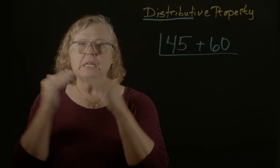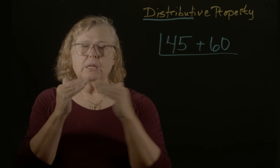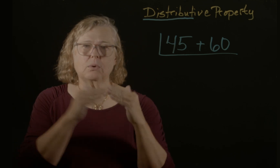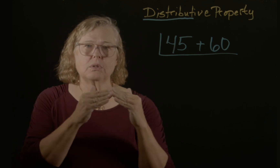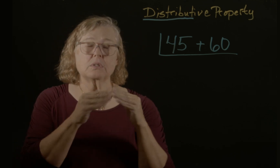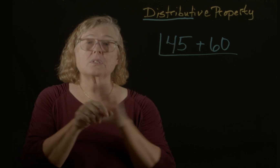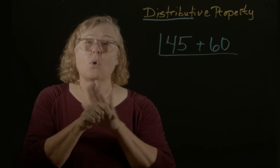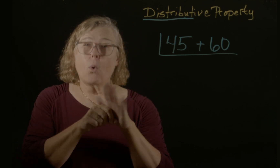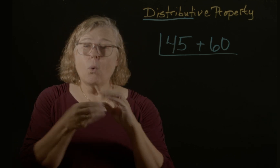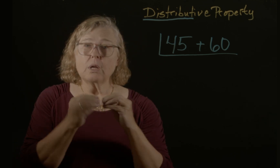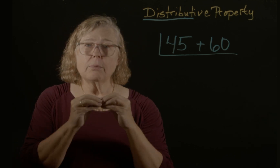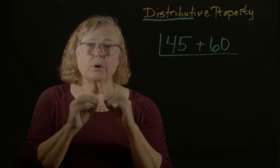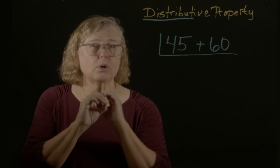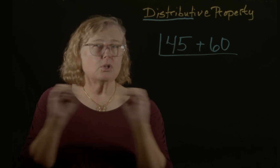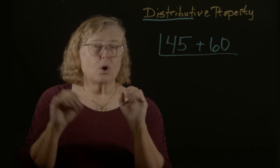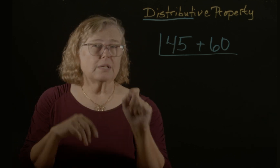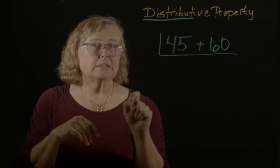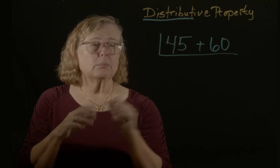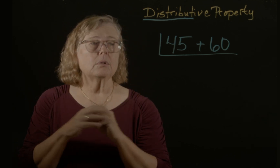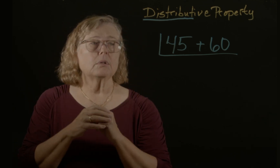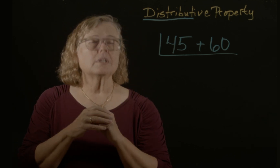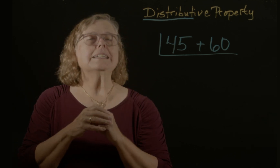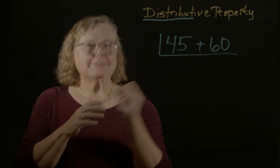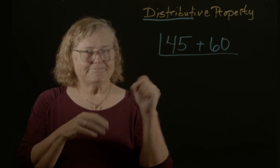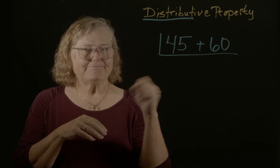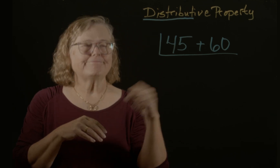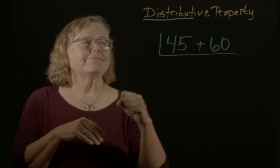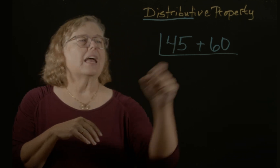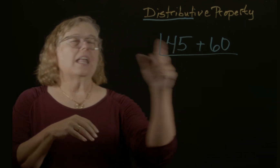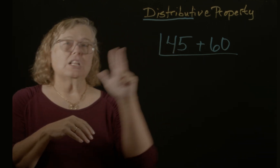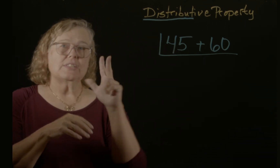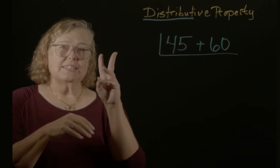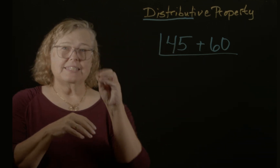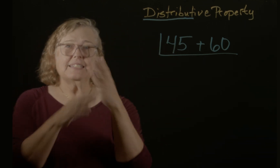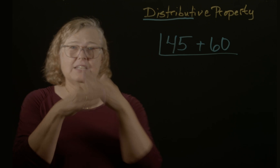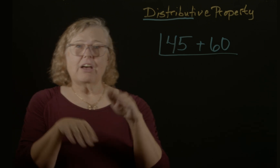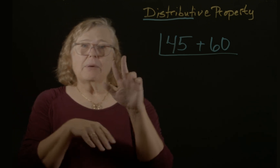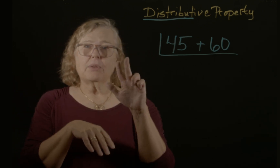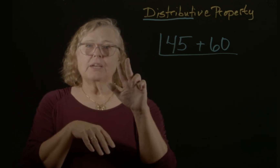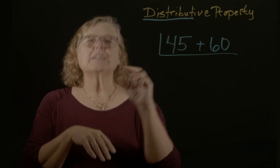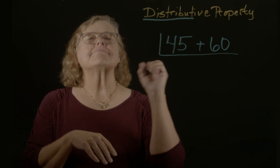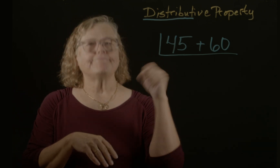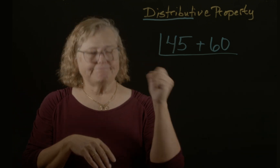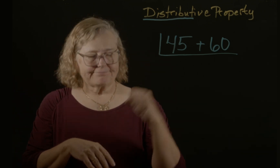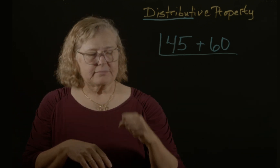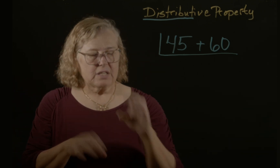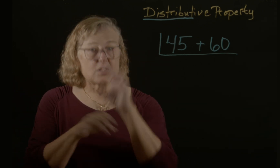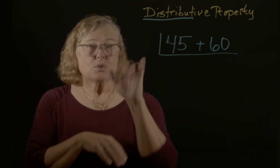3 equals, is it a whole number? No decimal. Yes. And 60 divided by 3. Yep, that's a